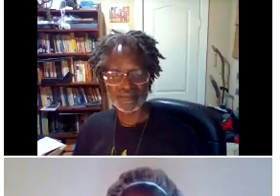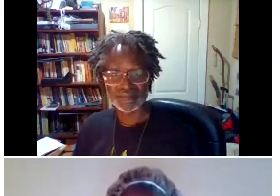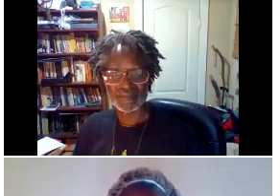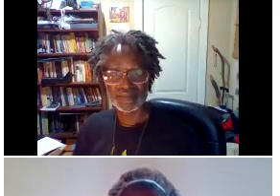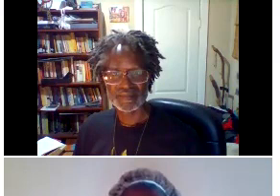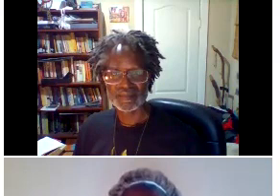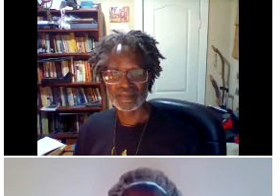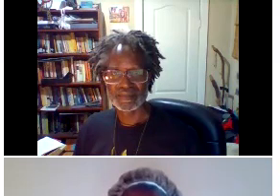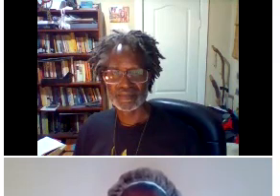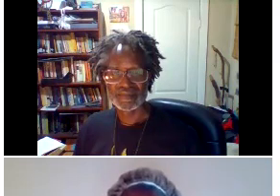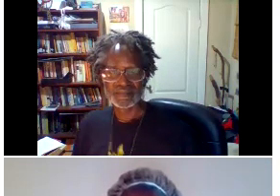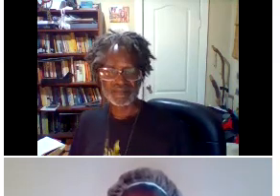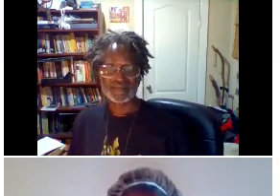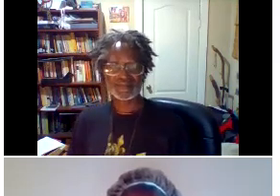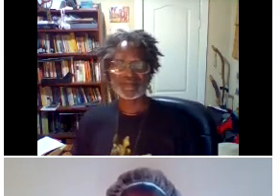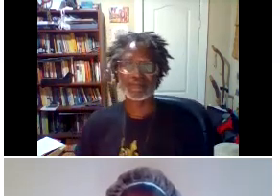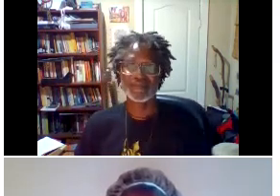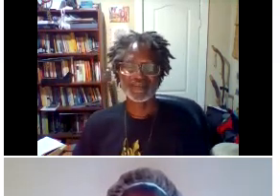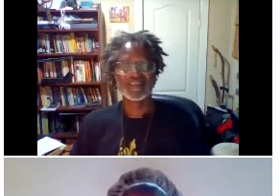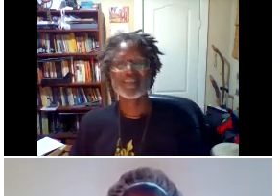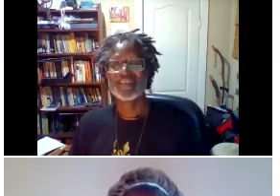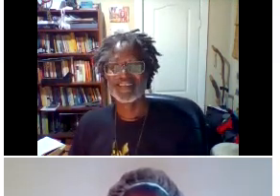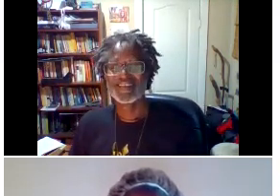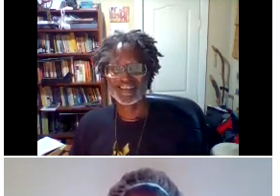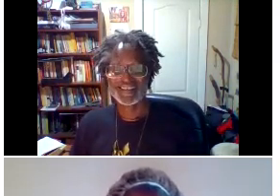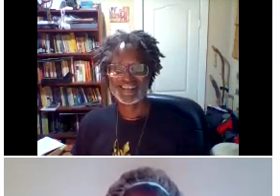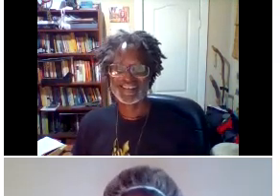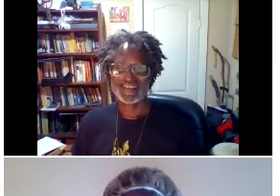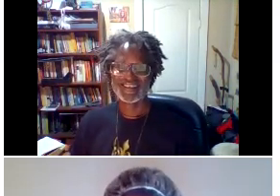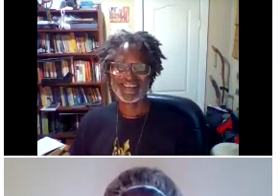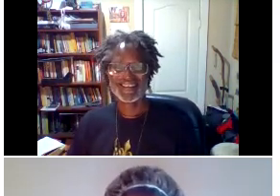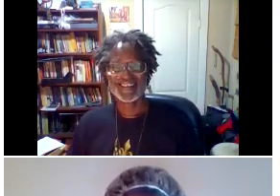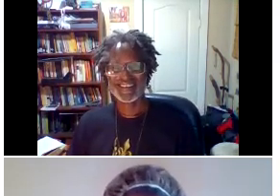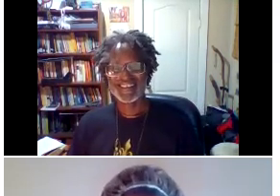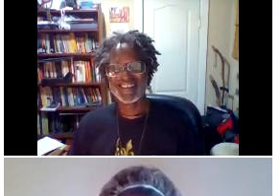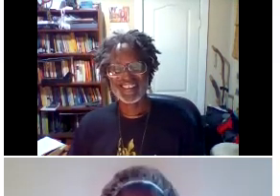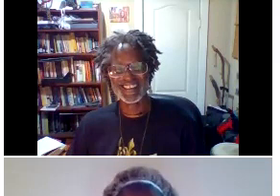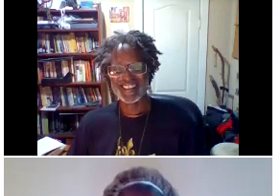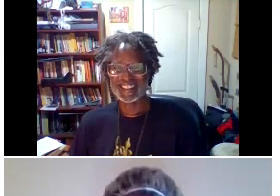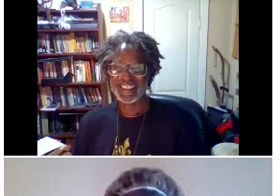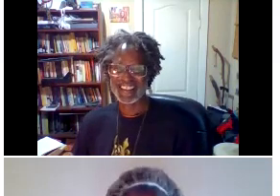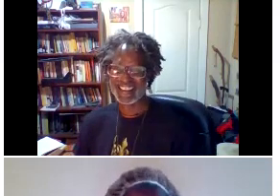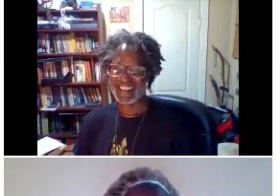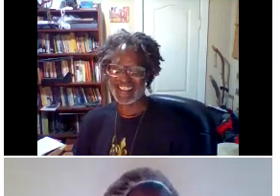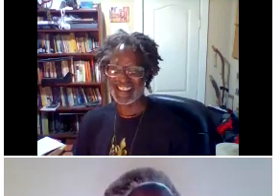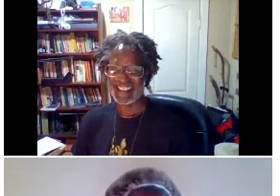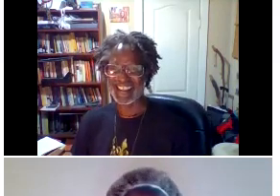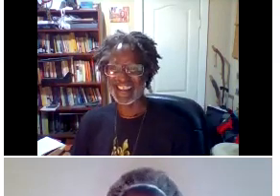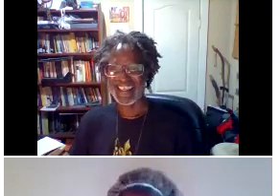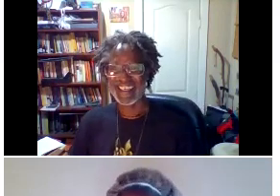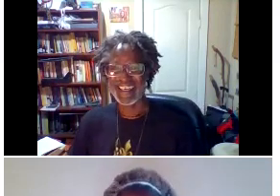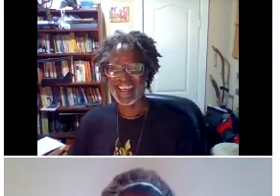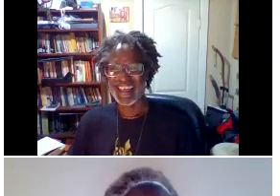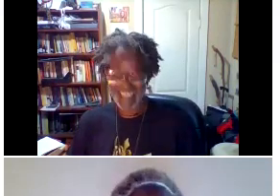because I know when we watch movies, a lot of time I say, hold on, I got something to say. And so I'm going to start using signs and say, I ain't said nothing. And you can